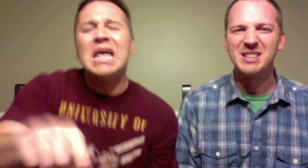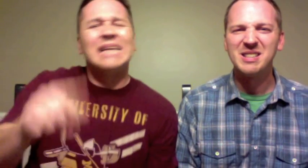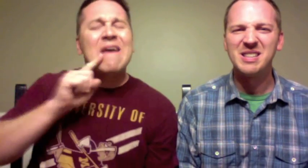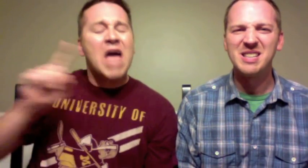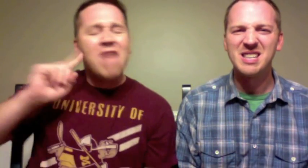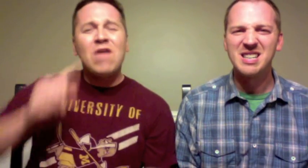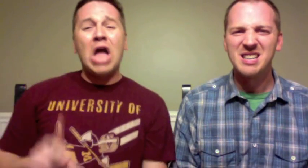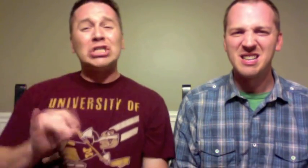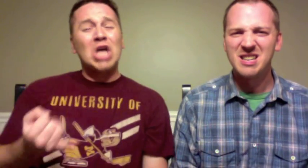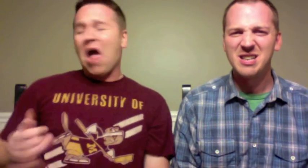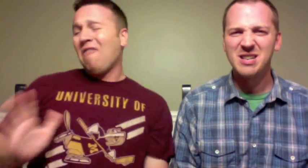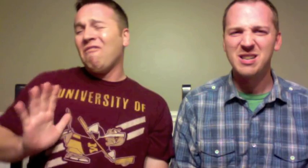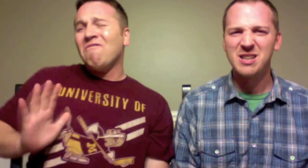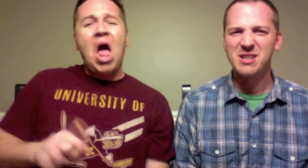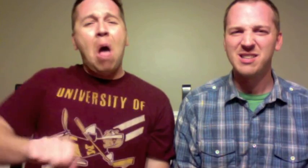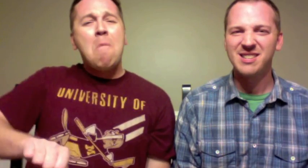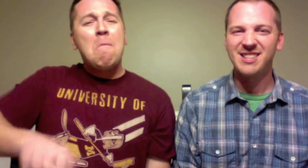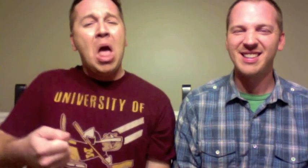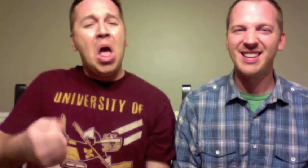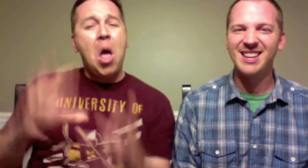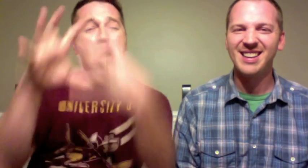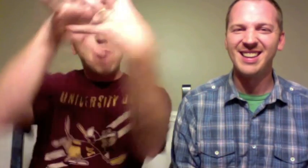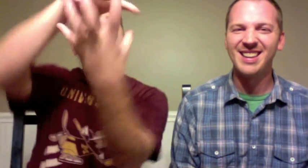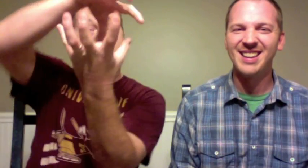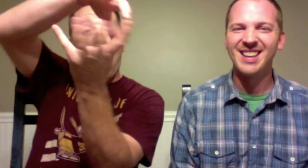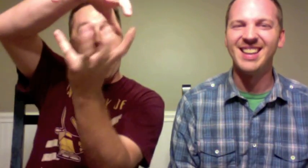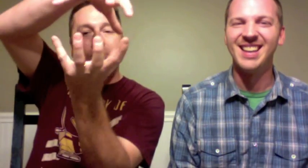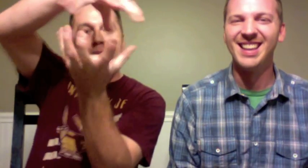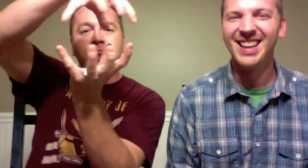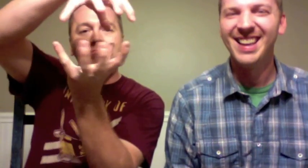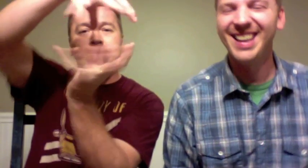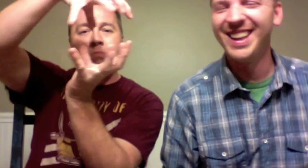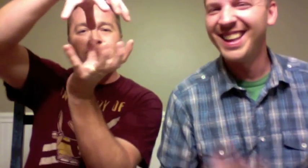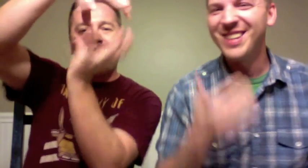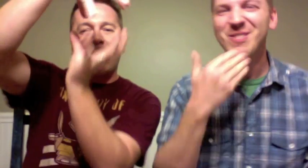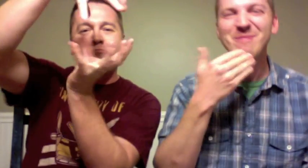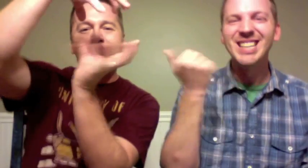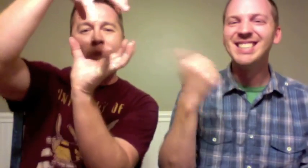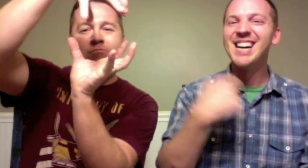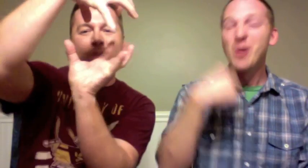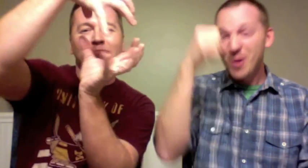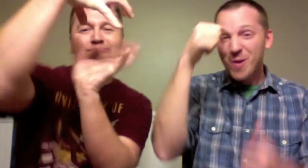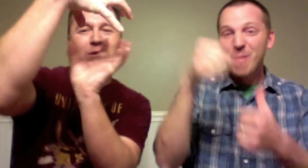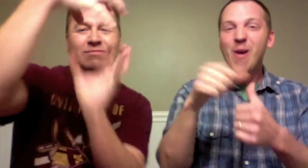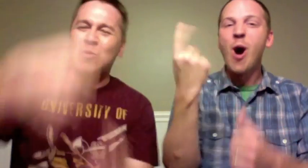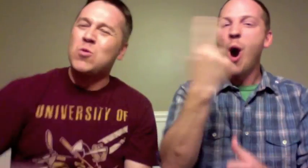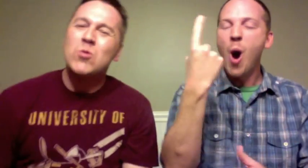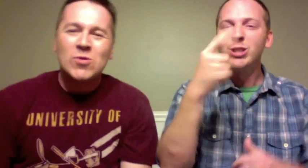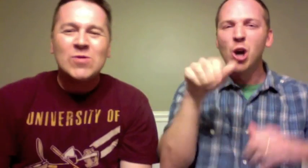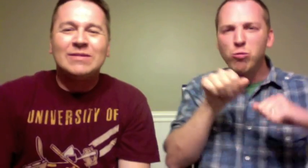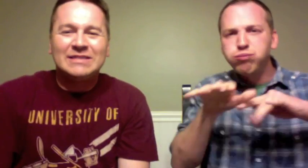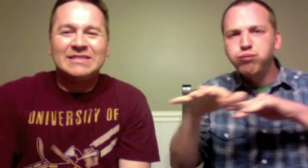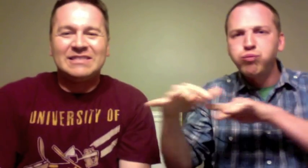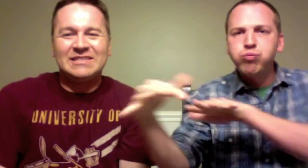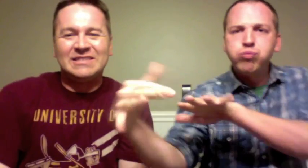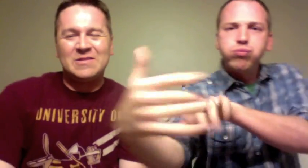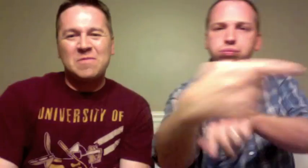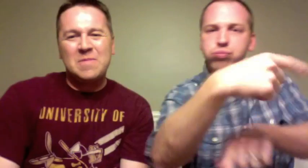up. And the deaf people said, "Yeah." He said, "I turned it up for the deafies," and that thing would shake in the middle. Oh, it it was the best. nuts. I remember we'd always go, you